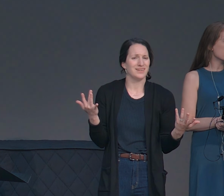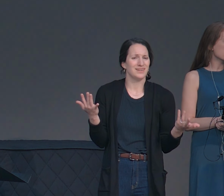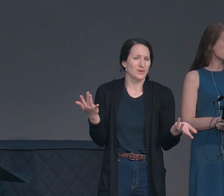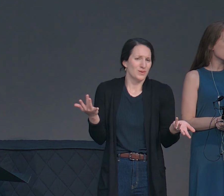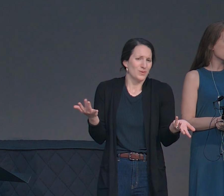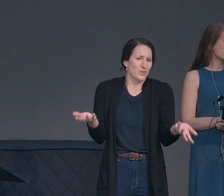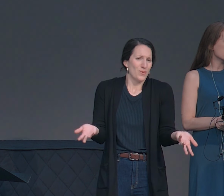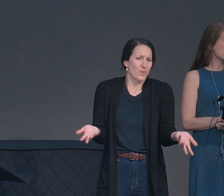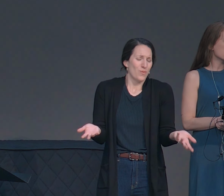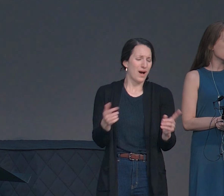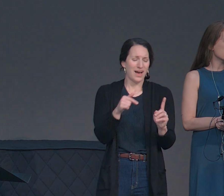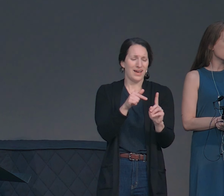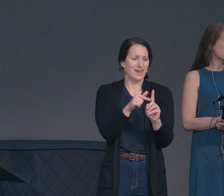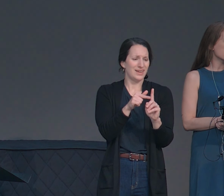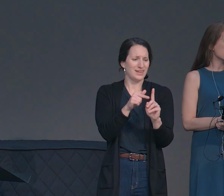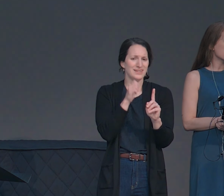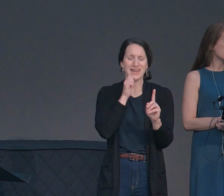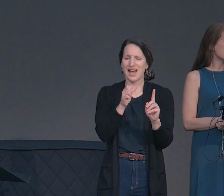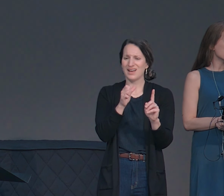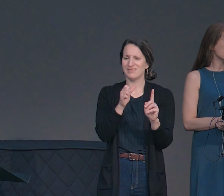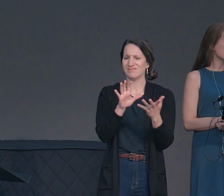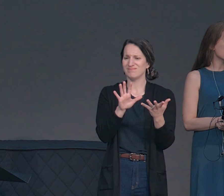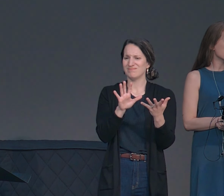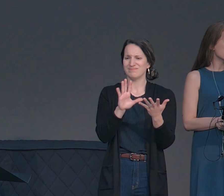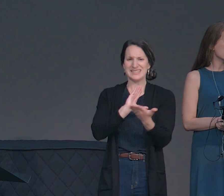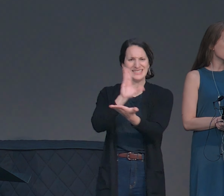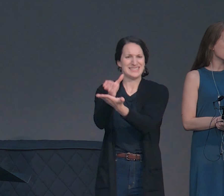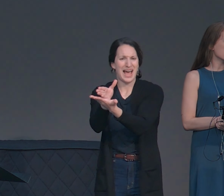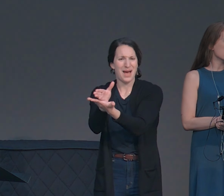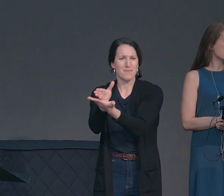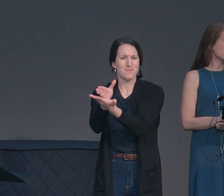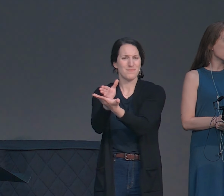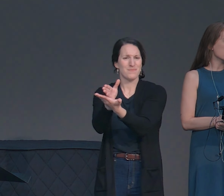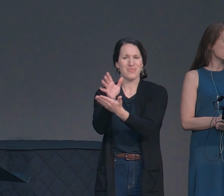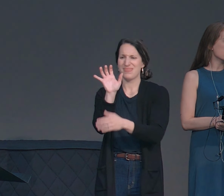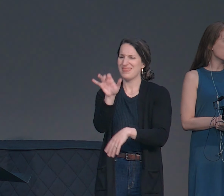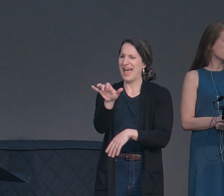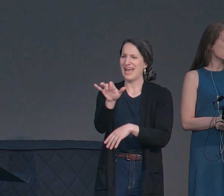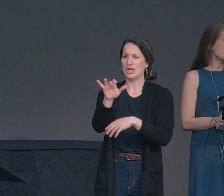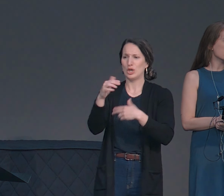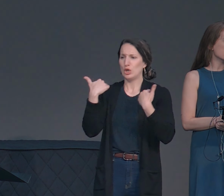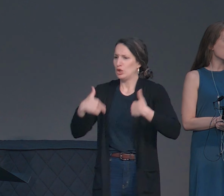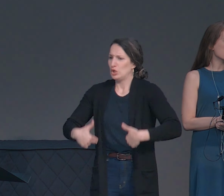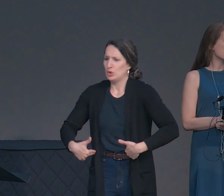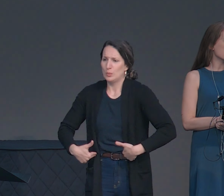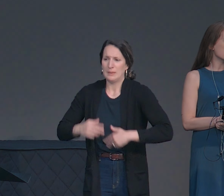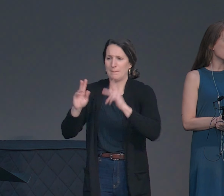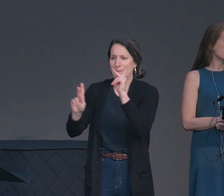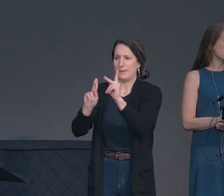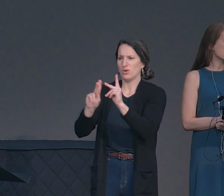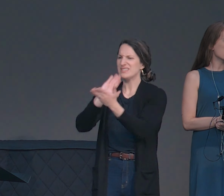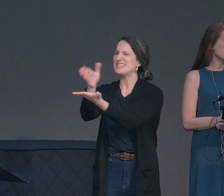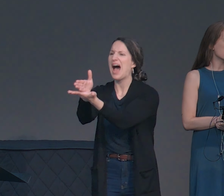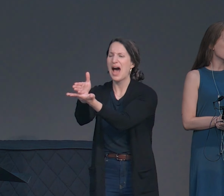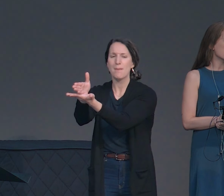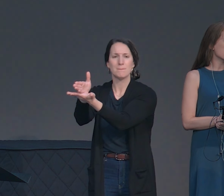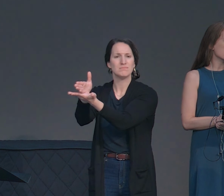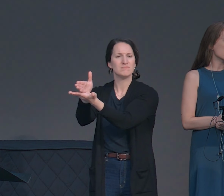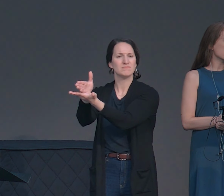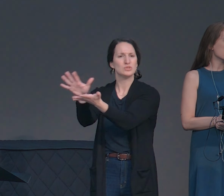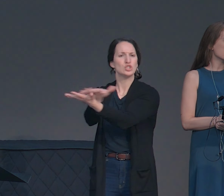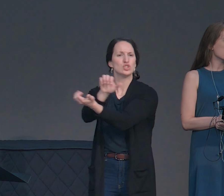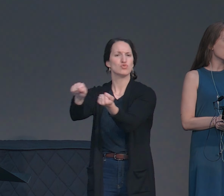Why not just erase this whole rebellious horde of humankind and begin anew with a creation that would